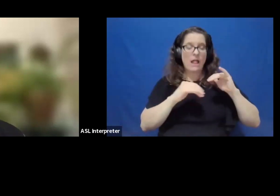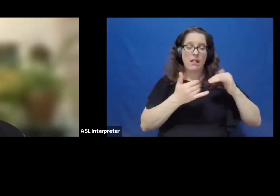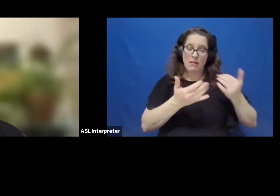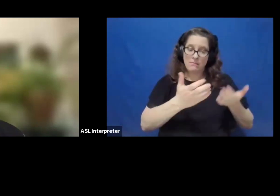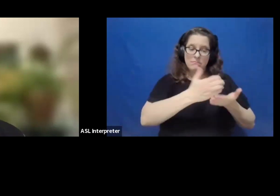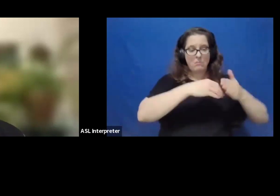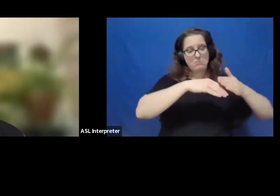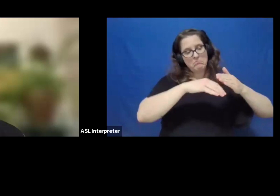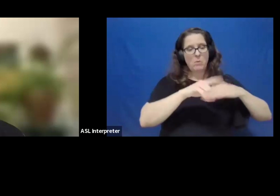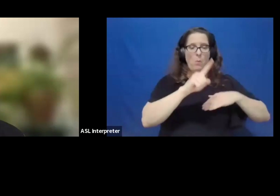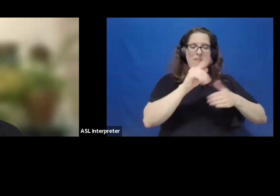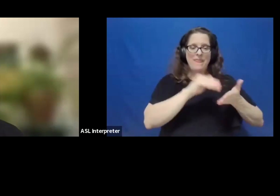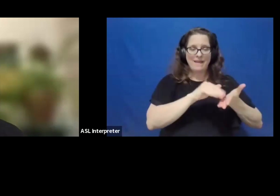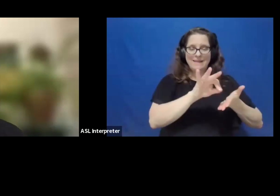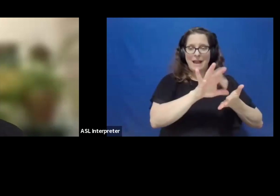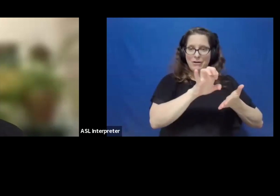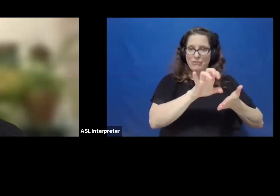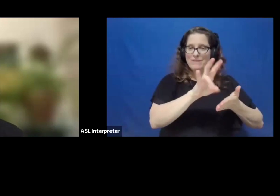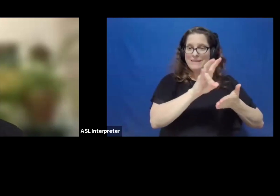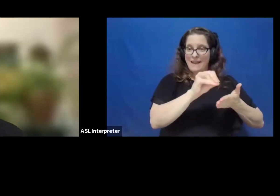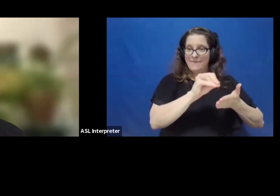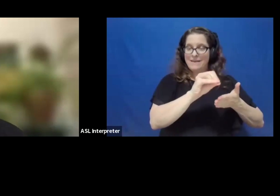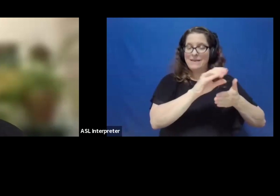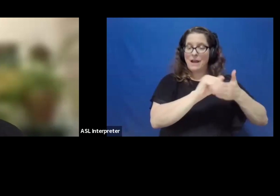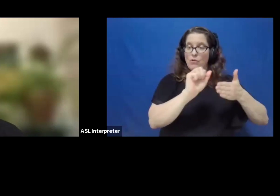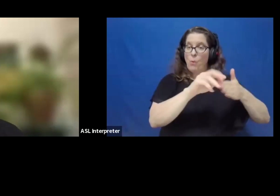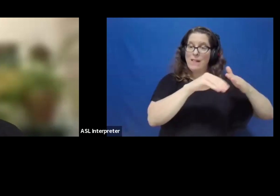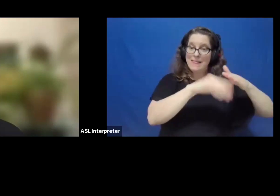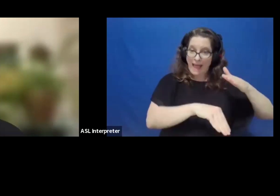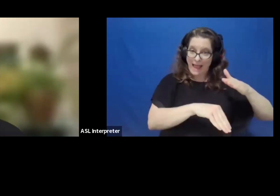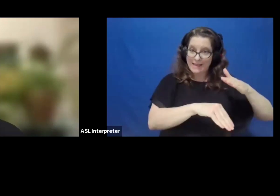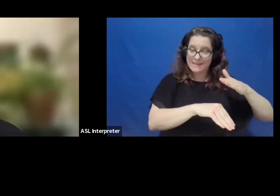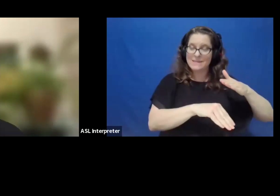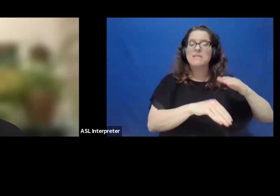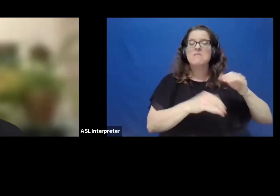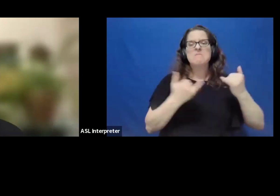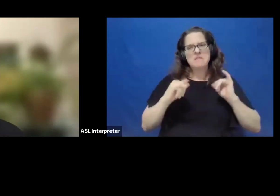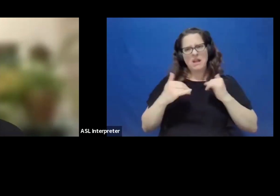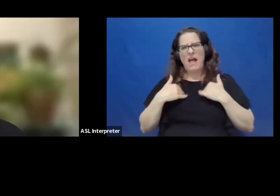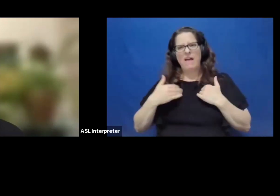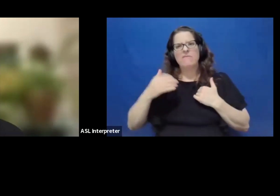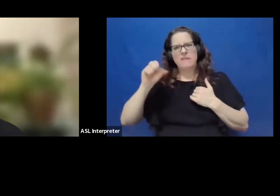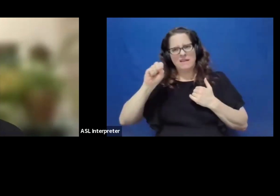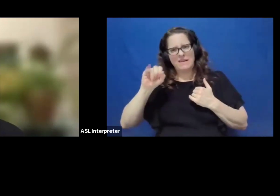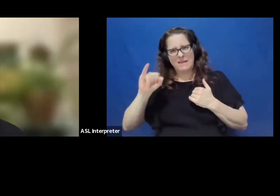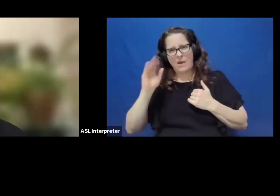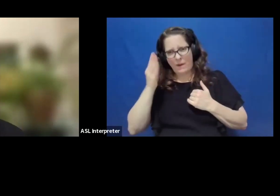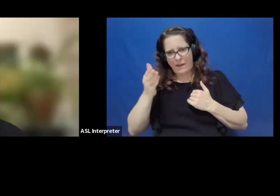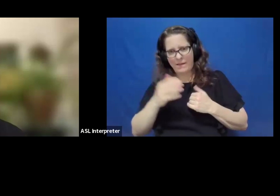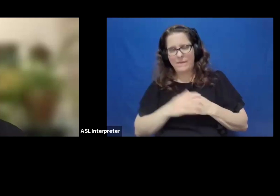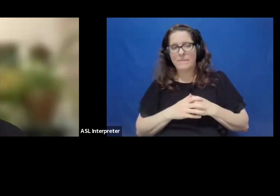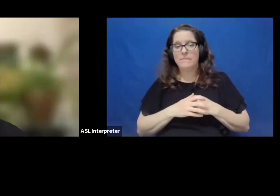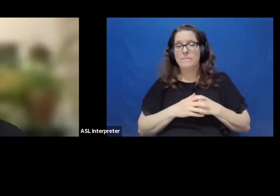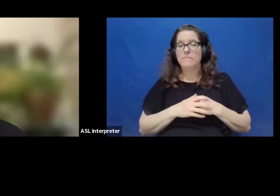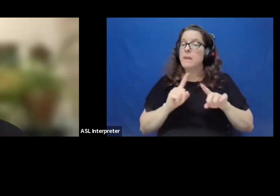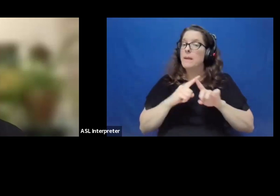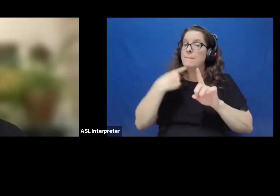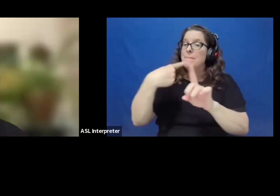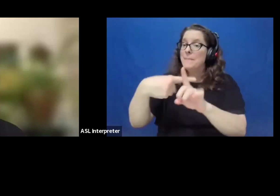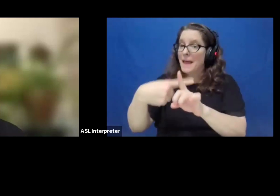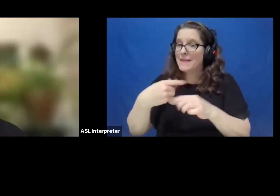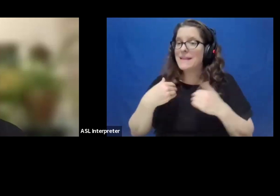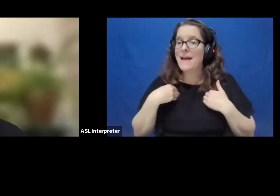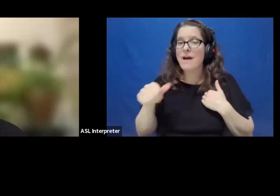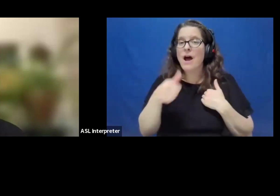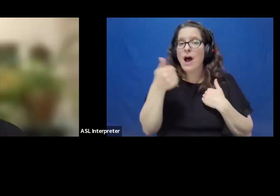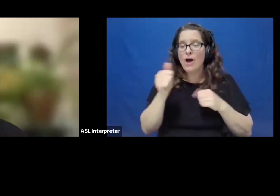of SSI. But there are some other safety nets, other work incentives.